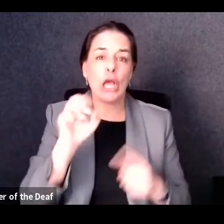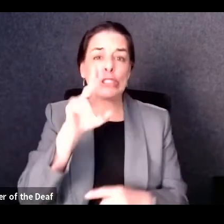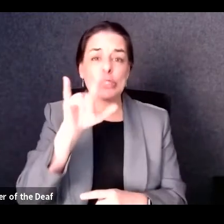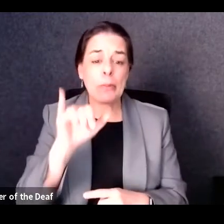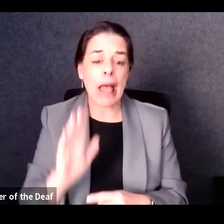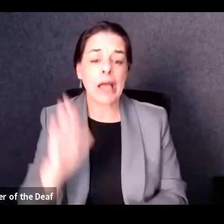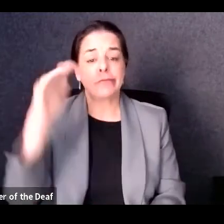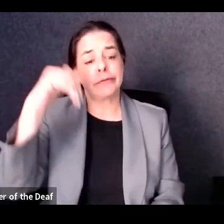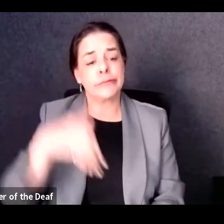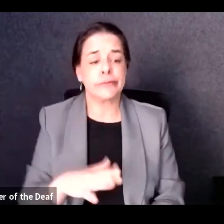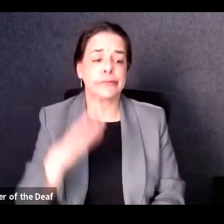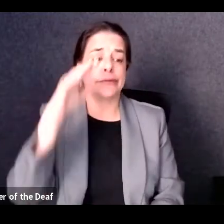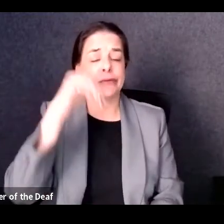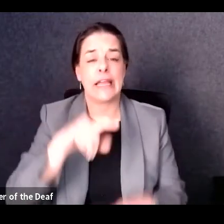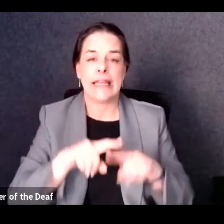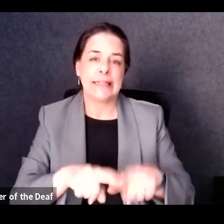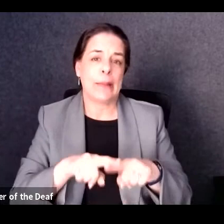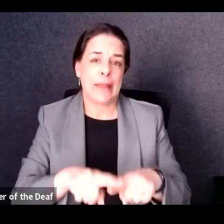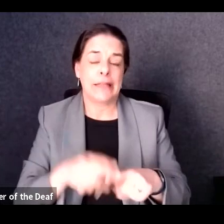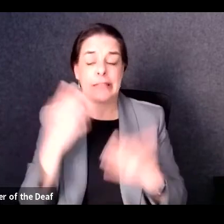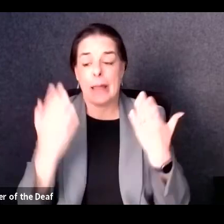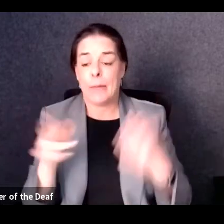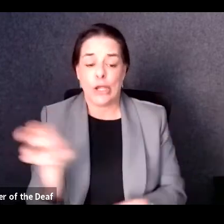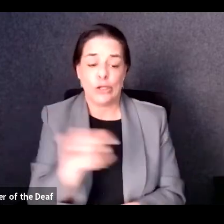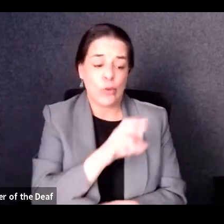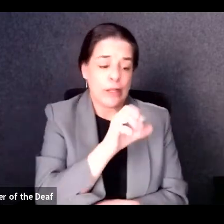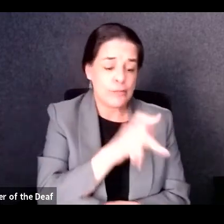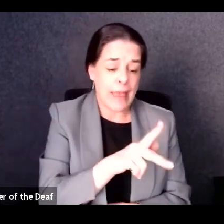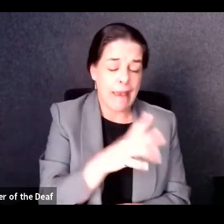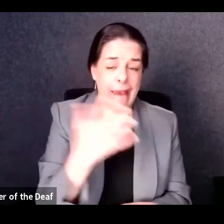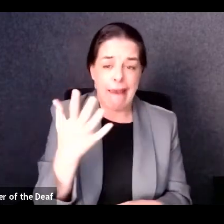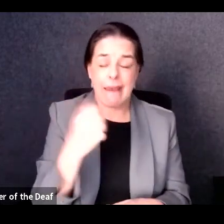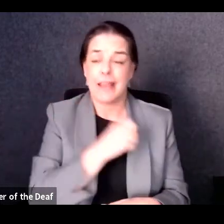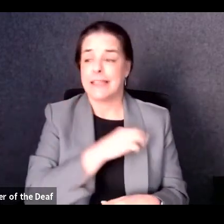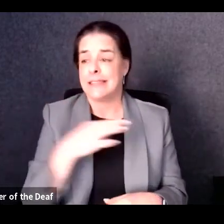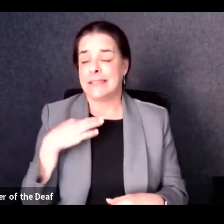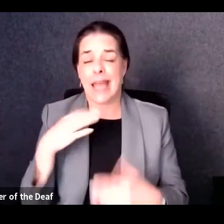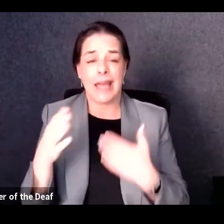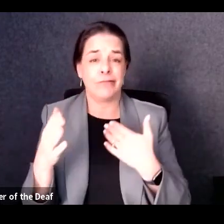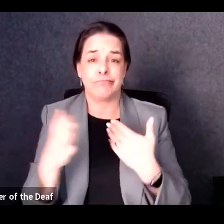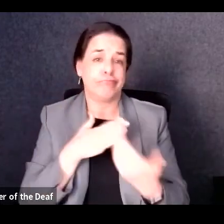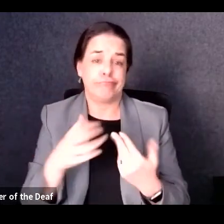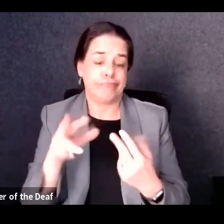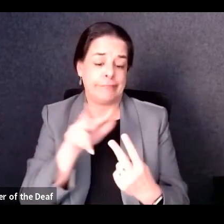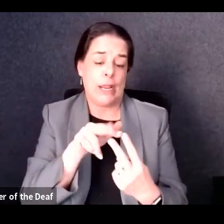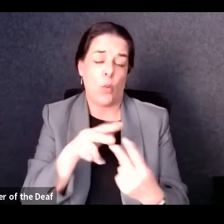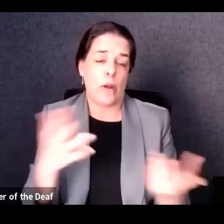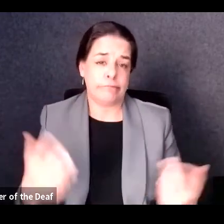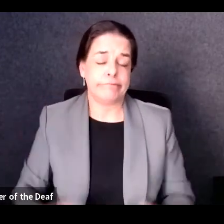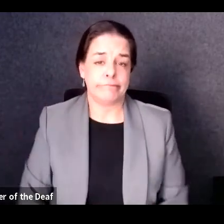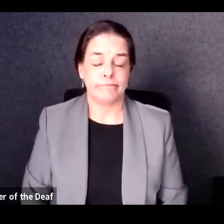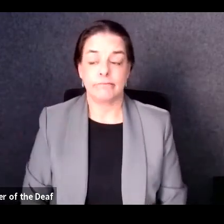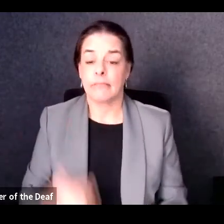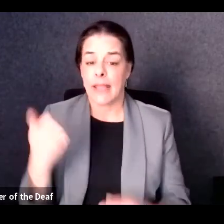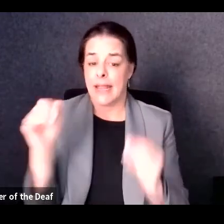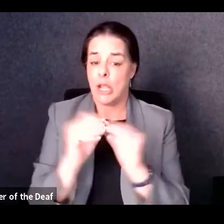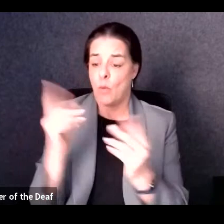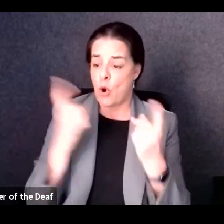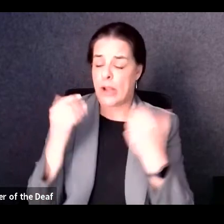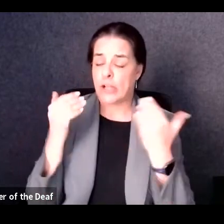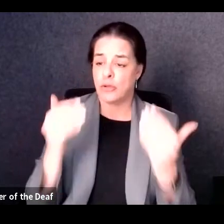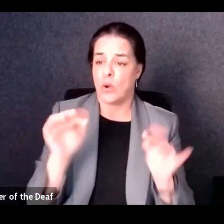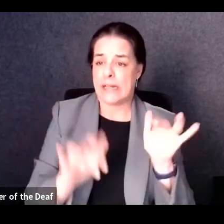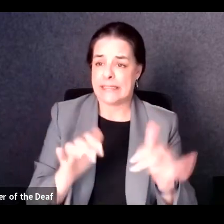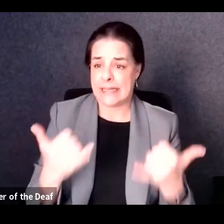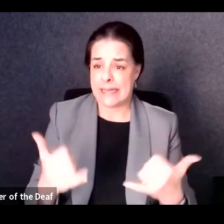what the supply is, we may switch back to Pfizer. Our staff is very comfortable with either vaccine. Any further questions, please go ahead and